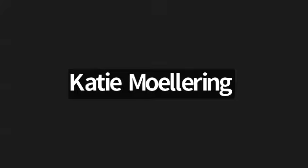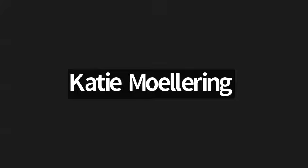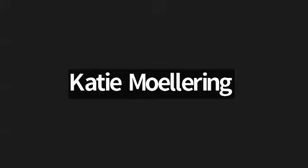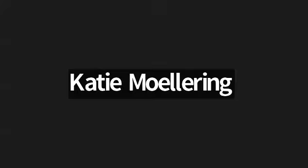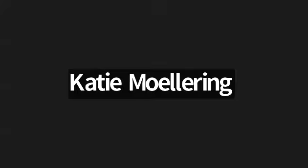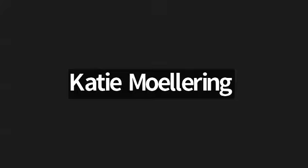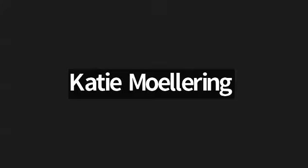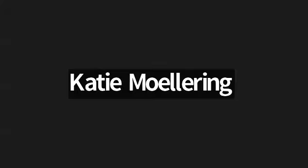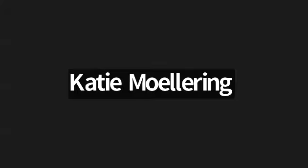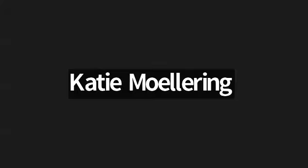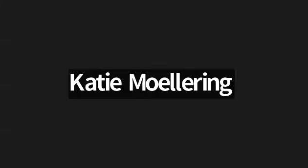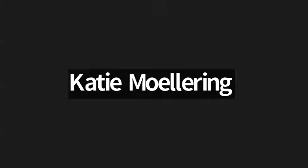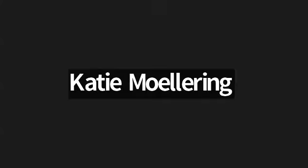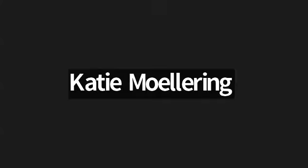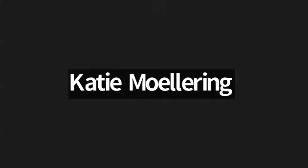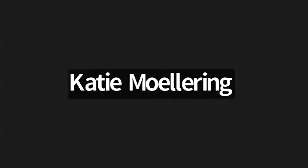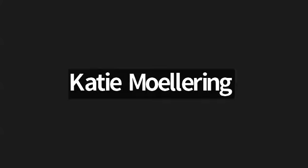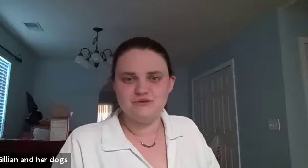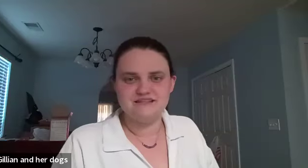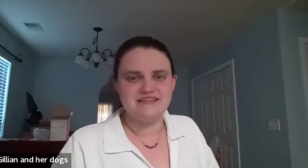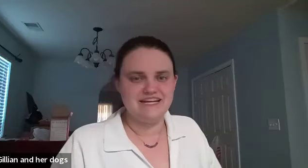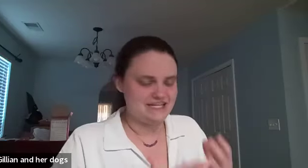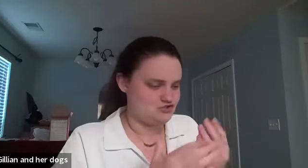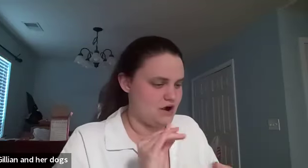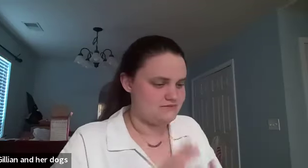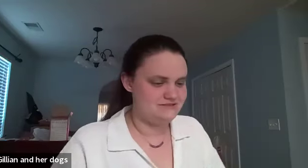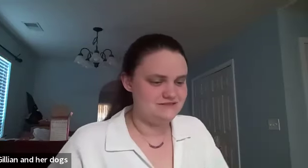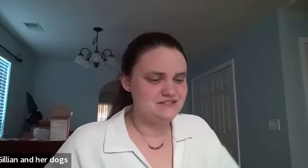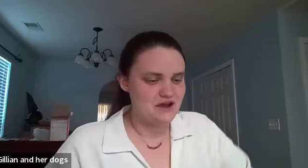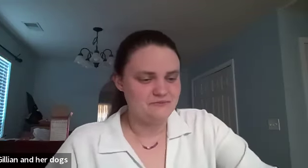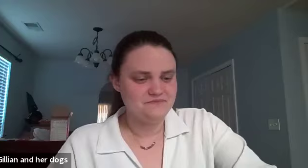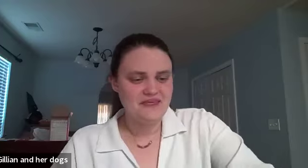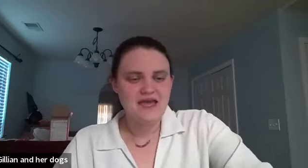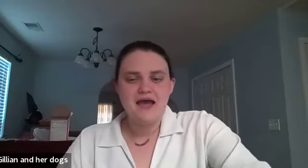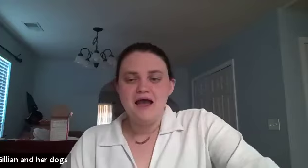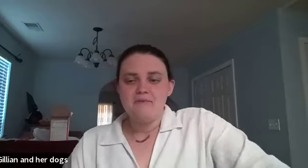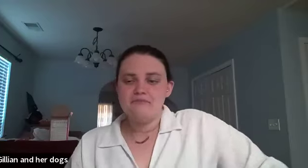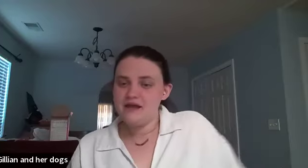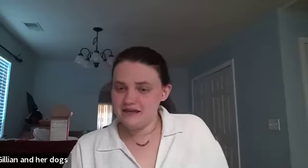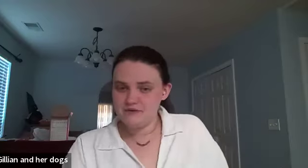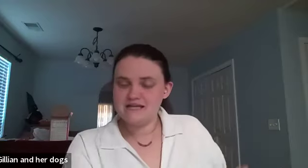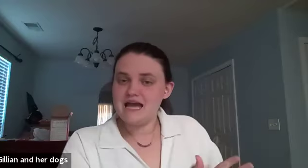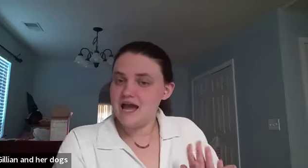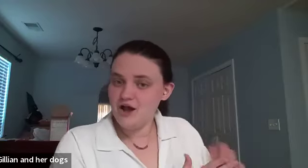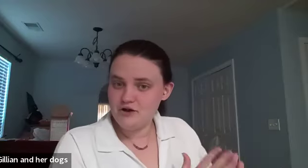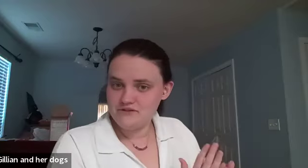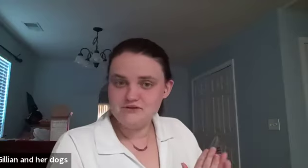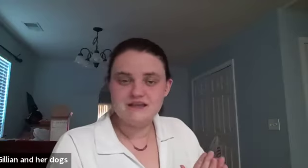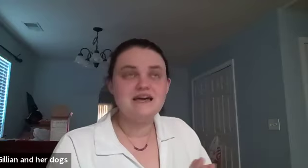never done it before. Or we have, but it was only like once or twice and then it gets Yeah. so. But anyways, I hope you guys have